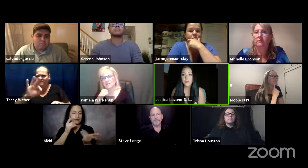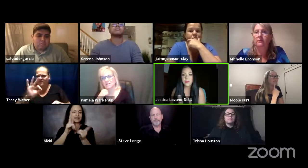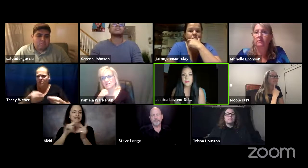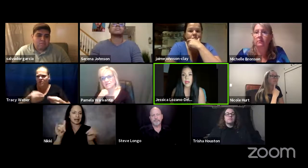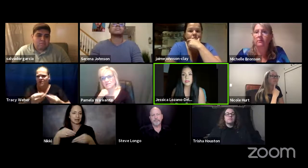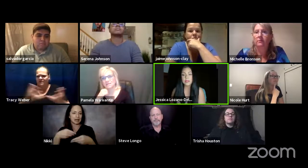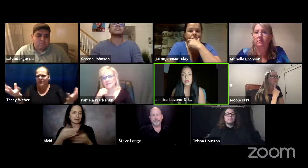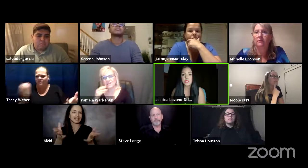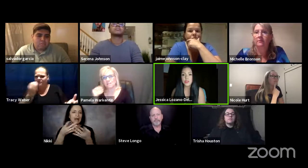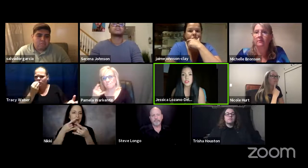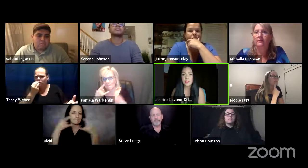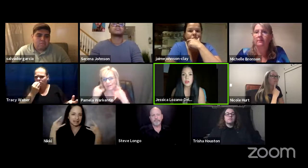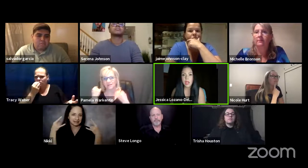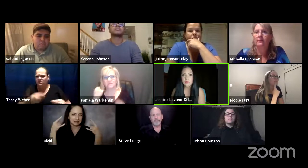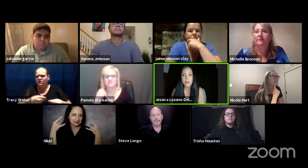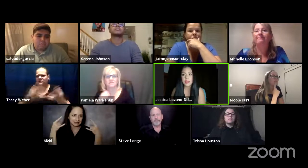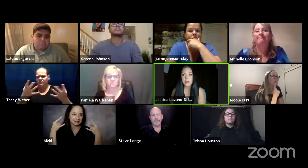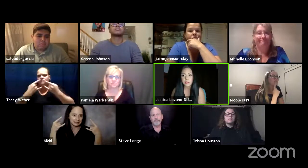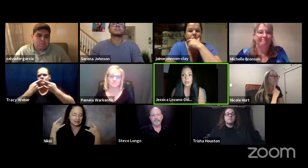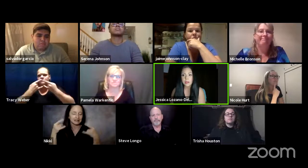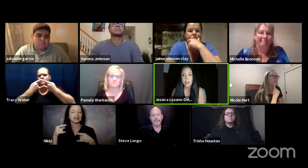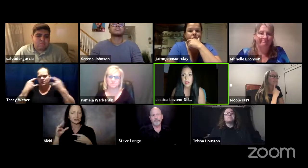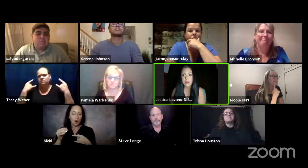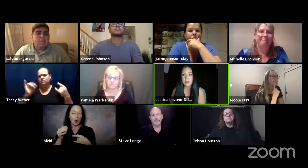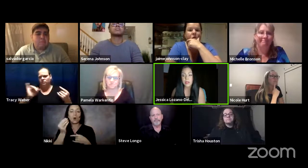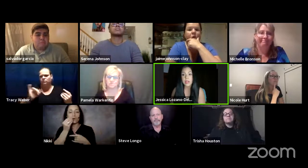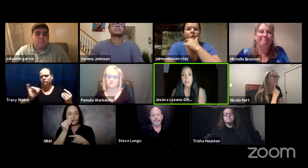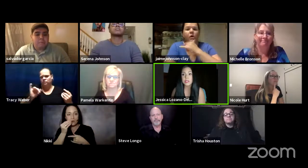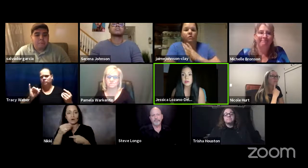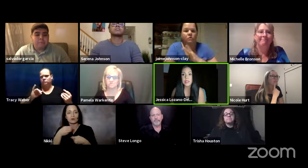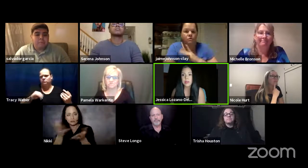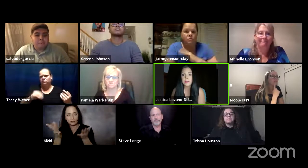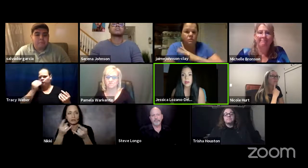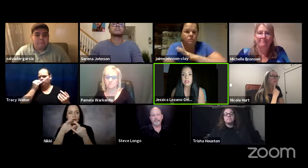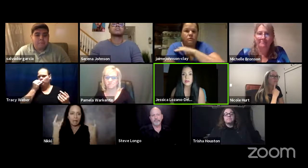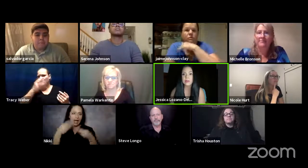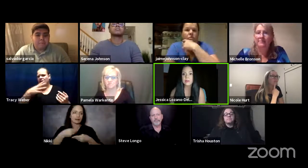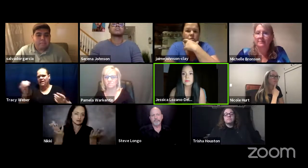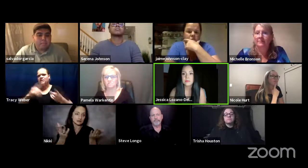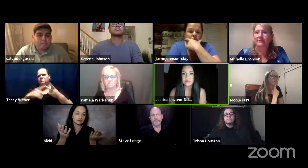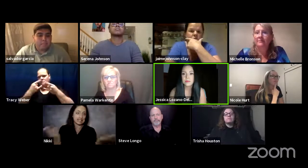food and mask distributions are happening here in Tulare County, and we need to take advantage of it.